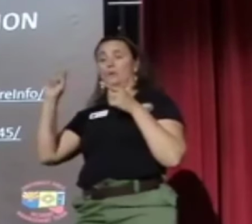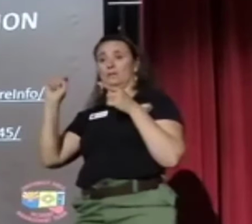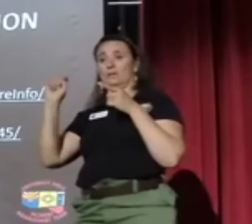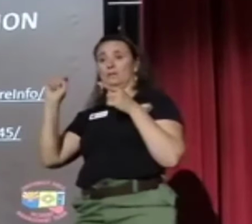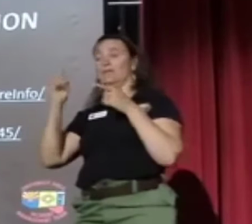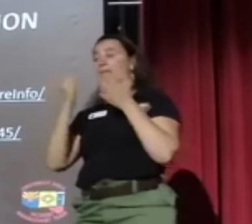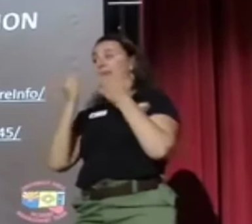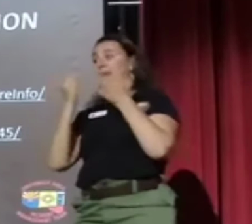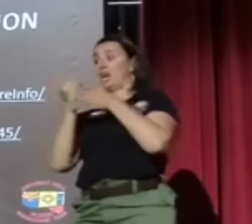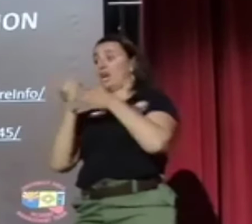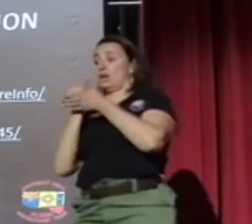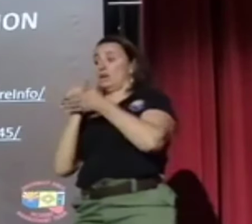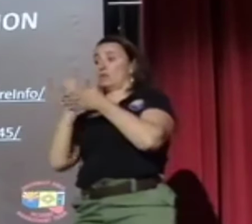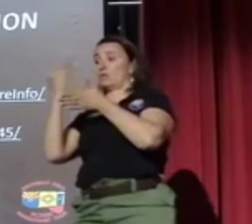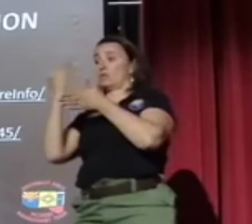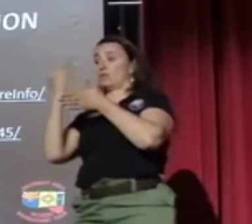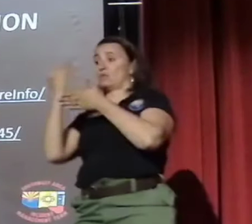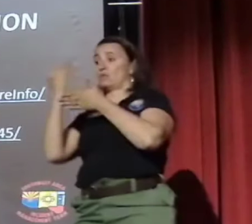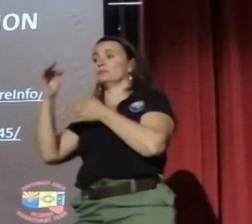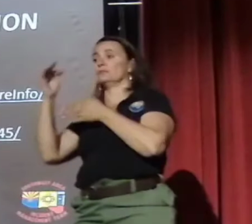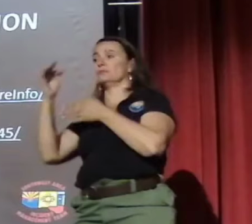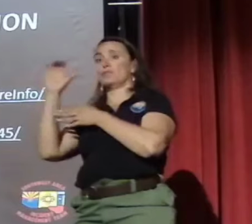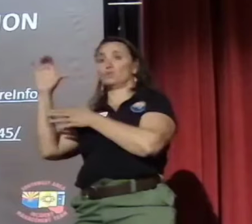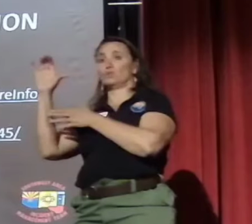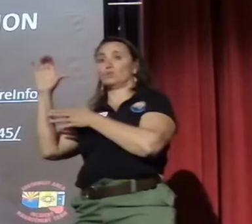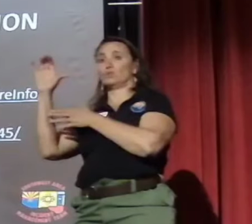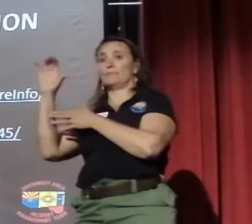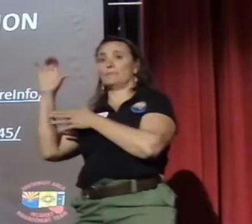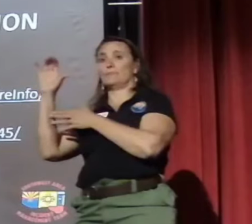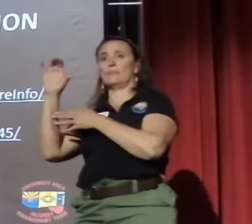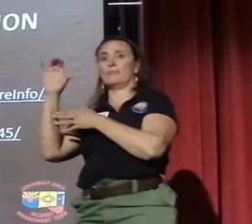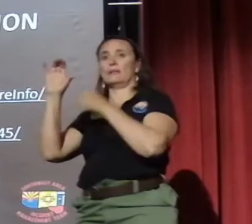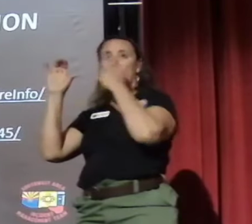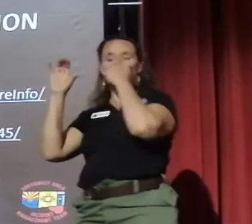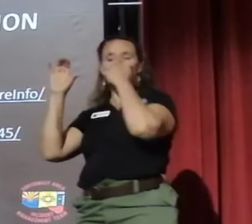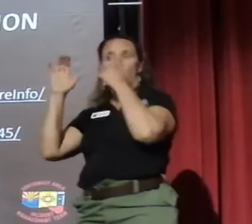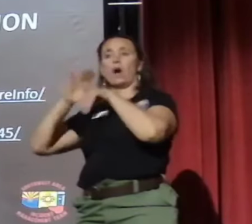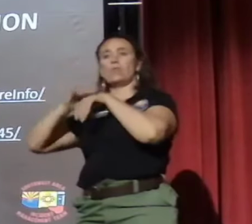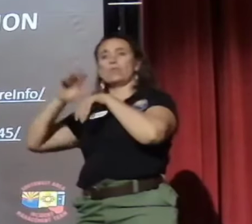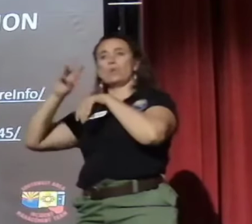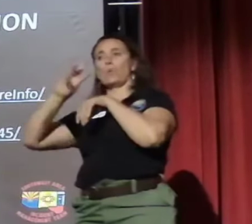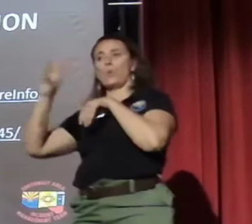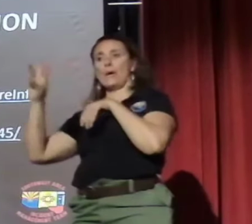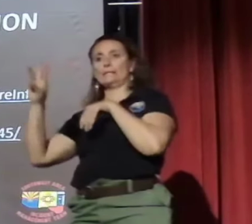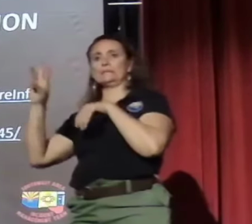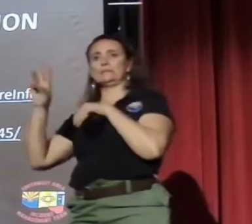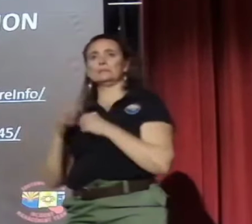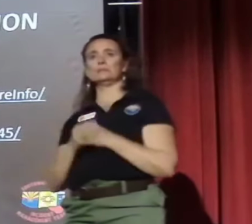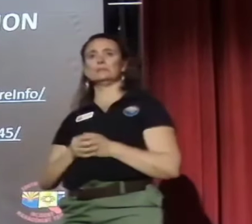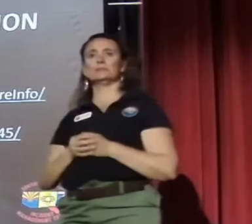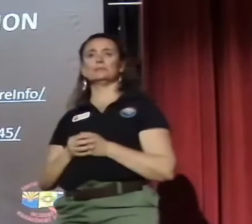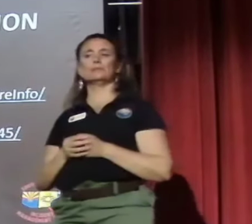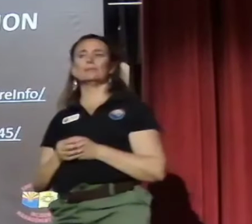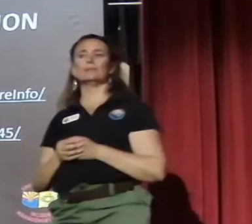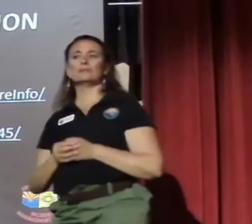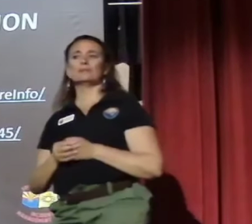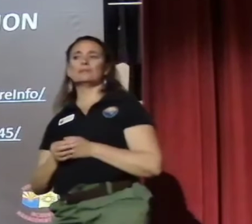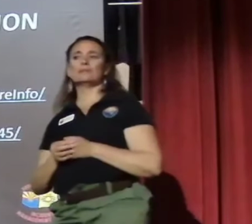fire crossed Fossil Creek? Has it topped Top out on the west side? on the west side of Anywhere Fossil in Creek. Lancashire?